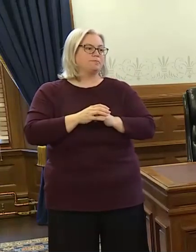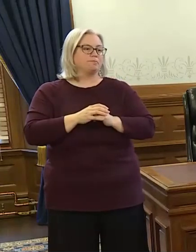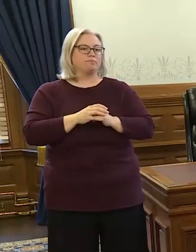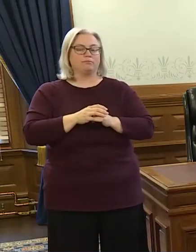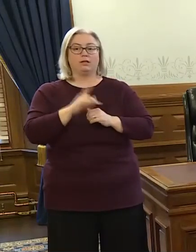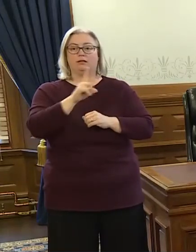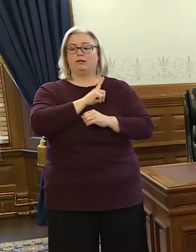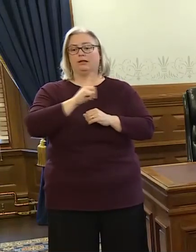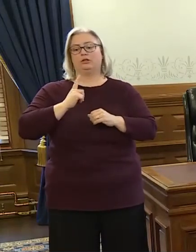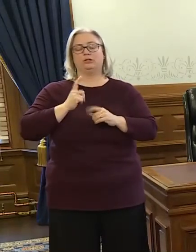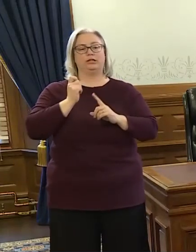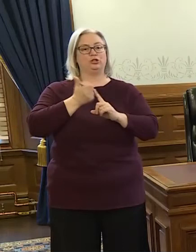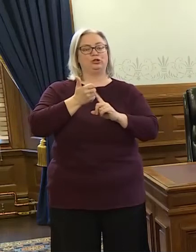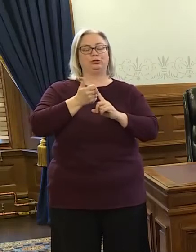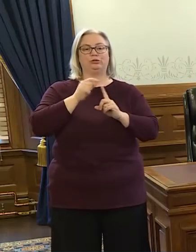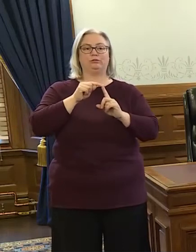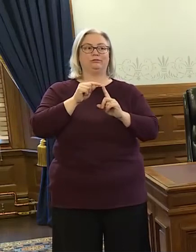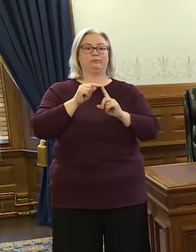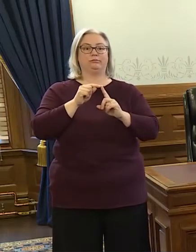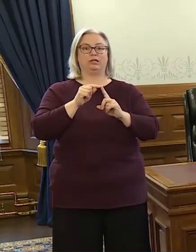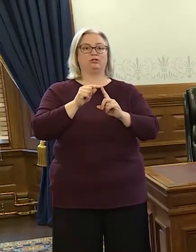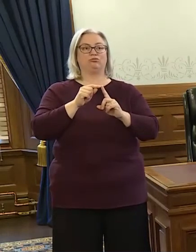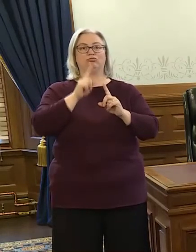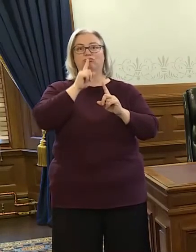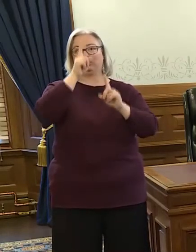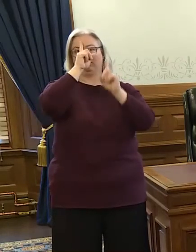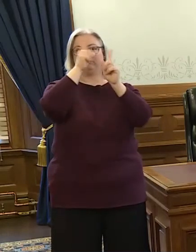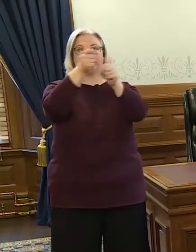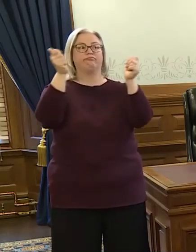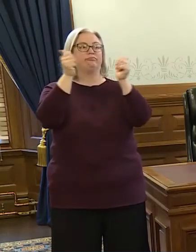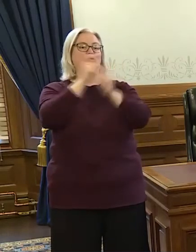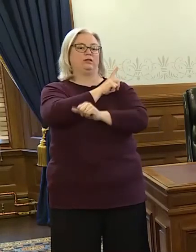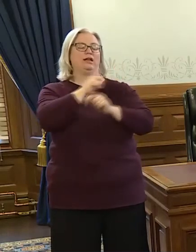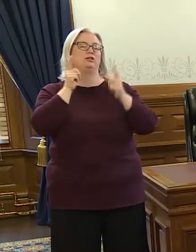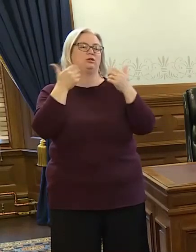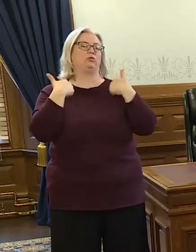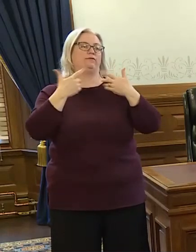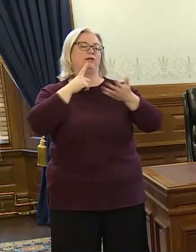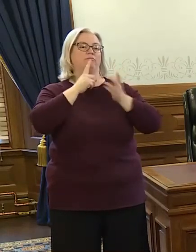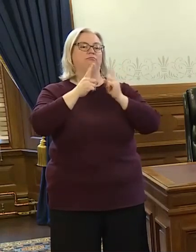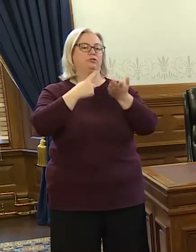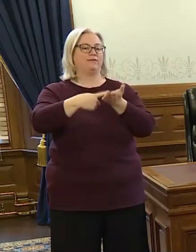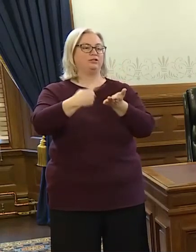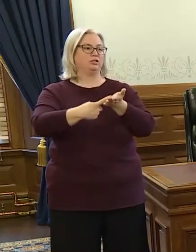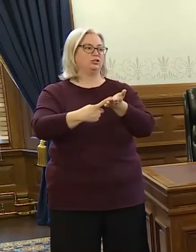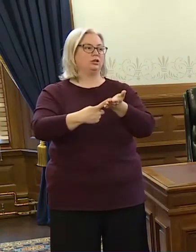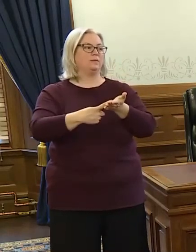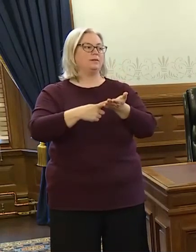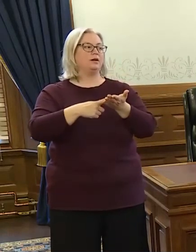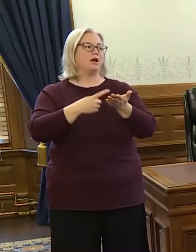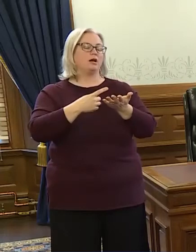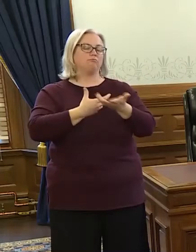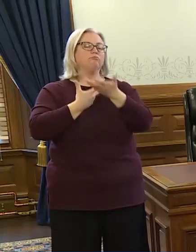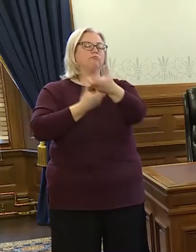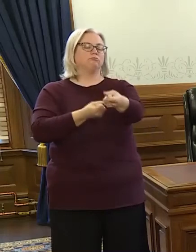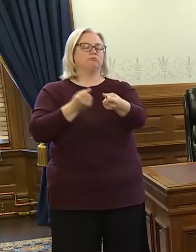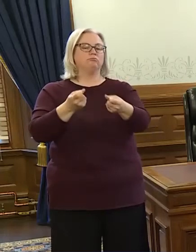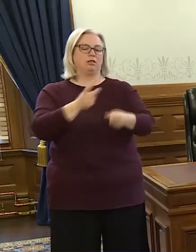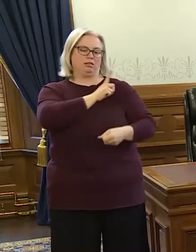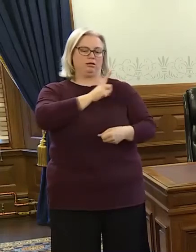the legislature, I think that's really up to the legislature to have that conversation, but I'm confident that they'll